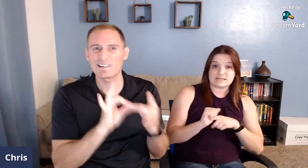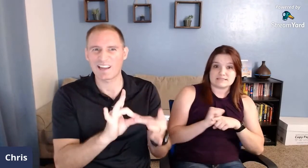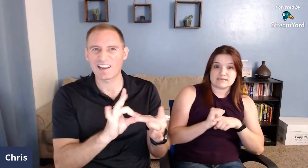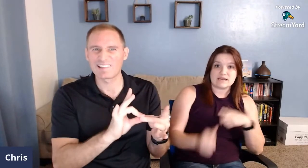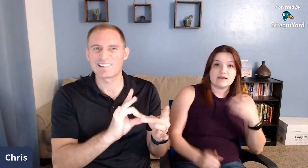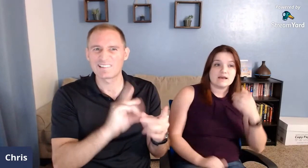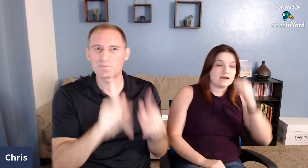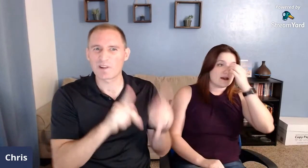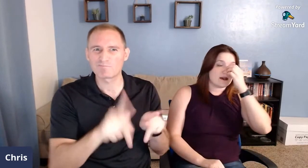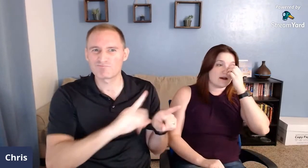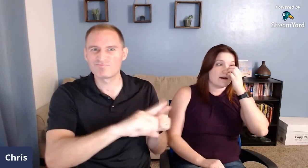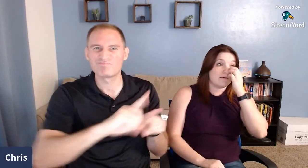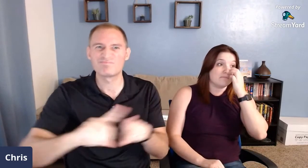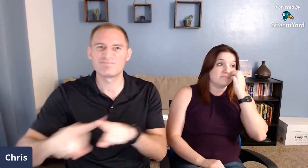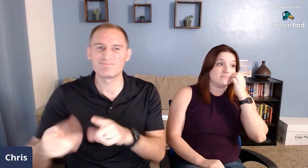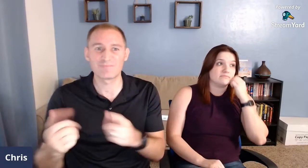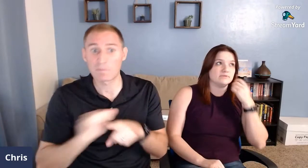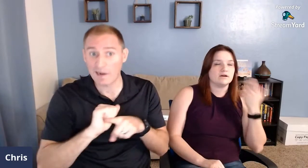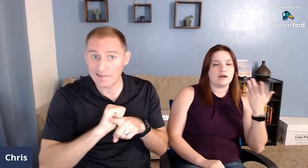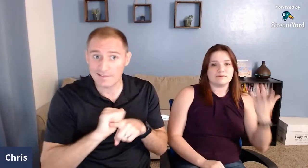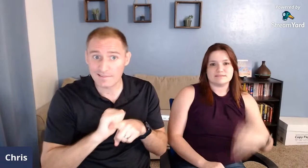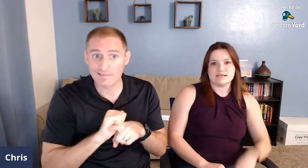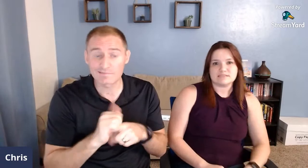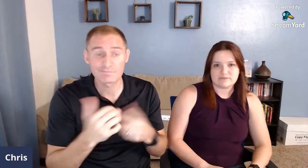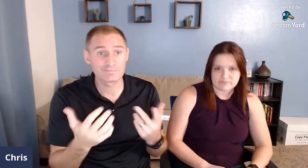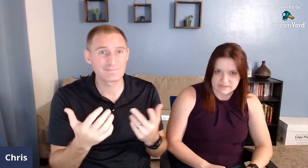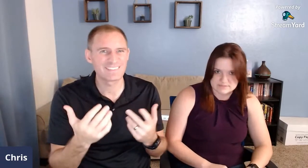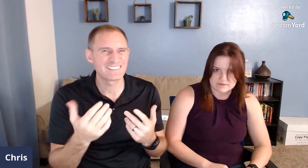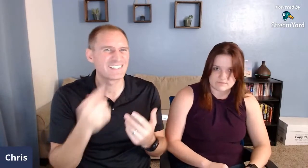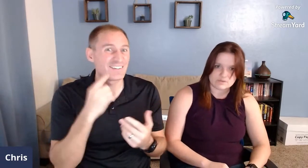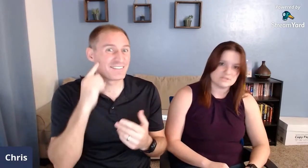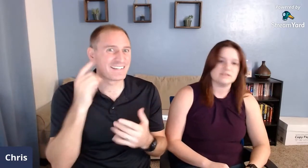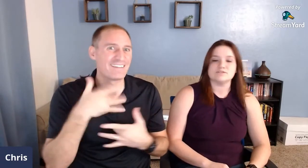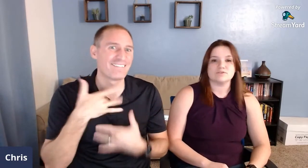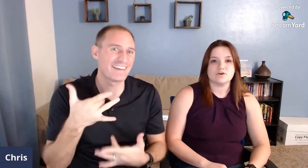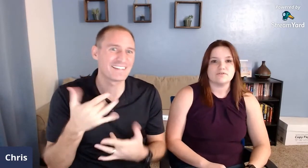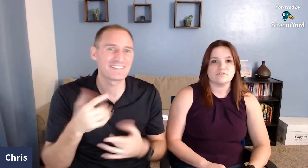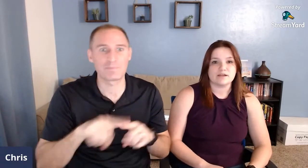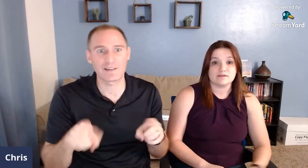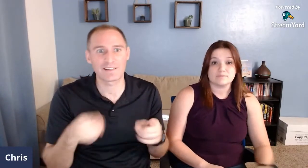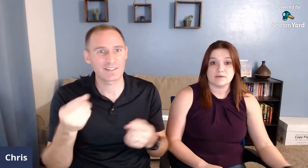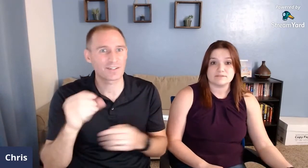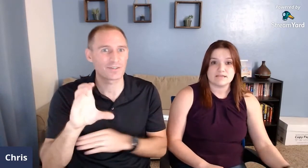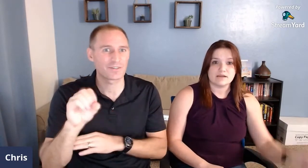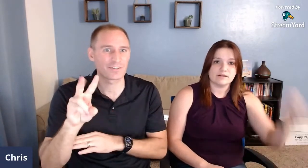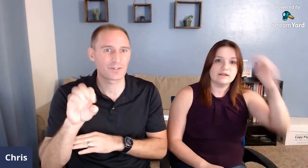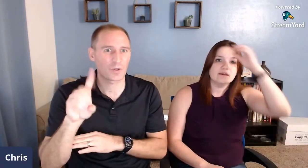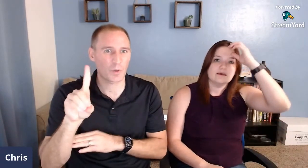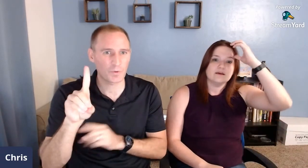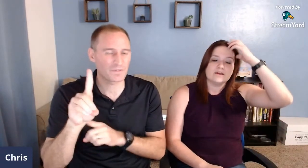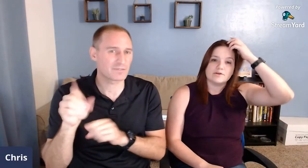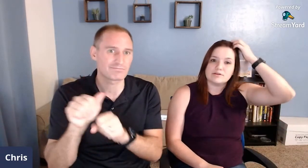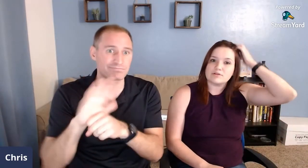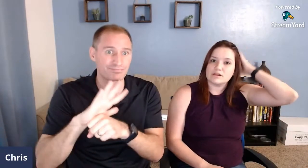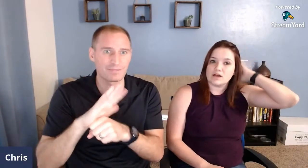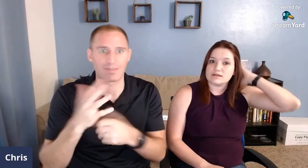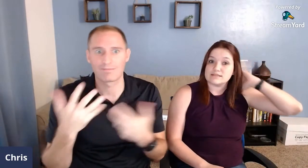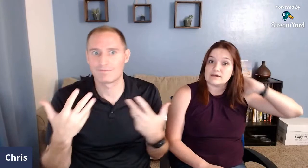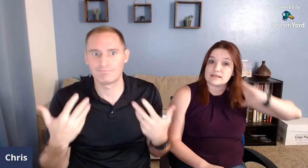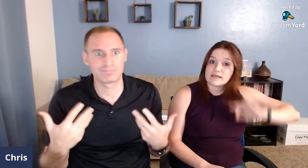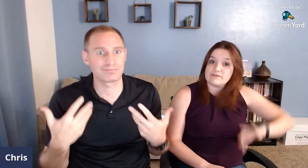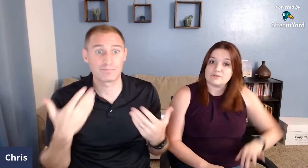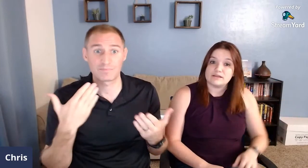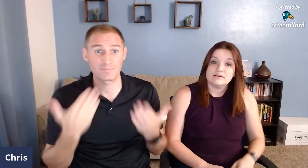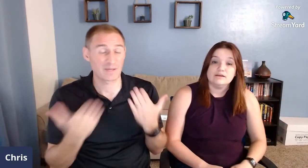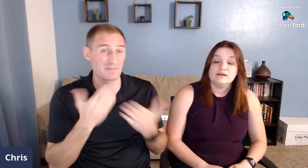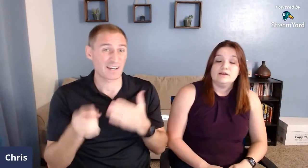people, practicing, I would say deaf events, but unfortunately due to COVID right now, depending on what state you're in, you're either on